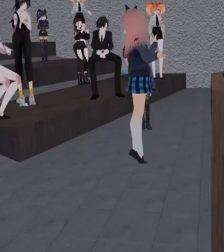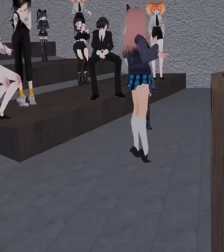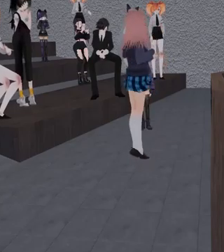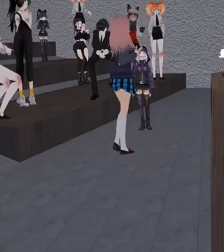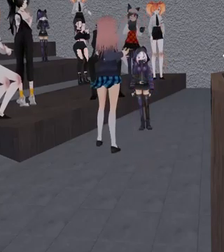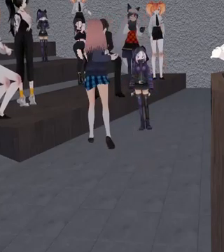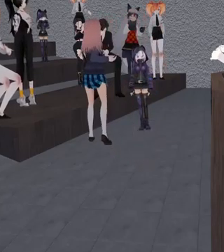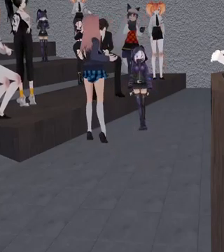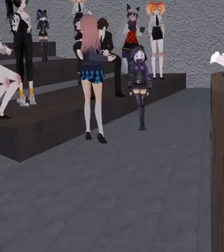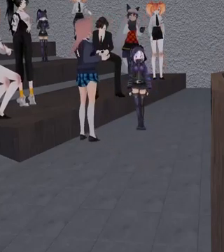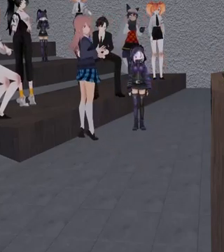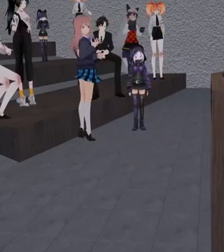Okay.